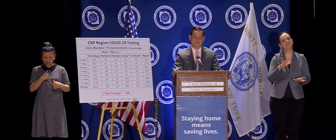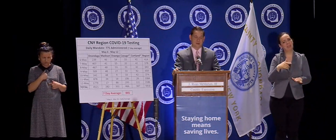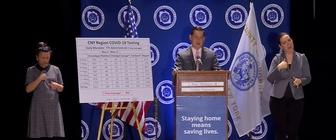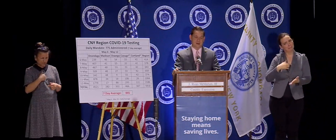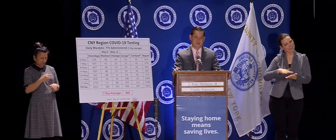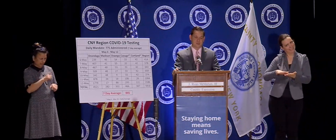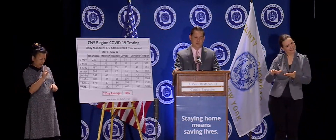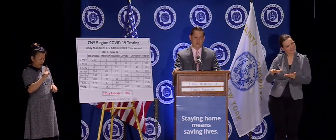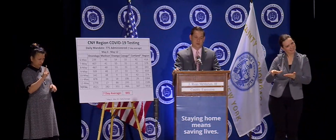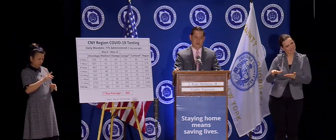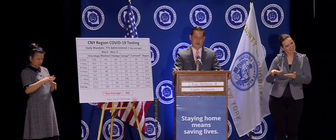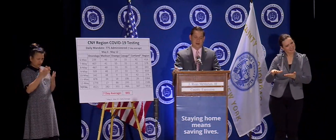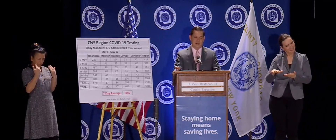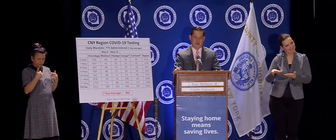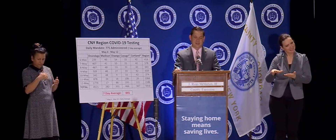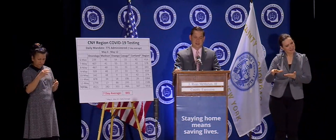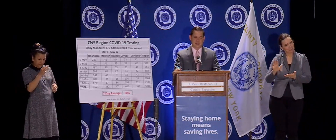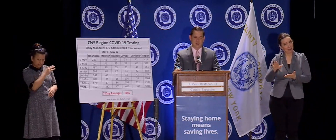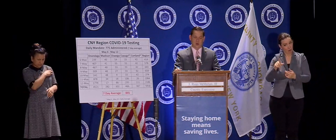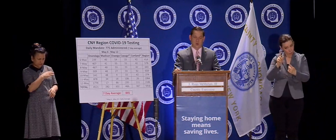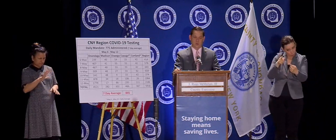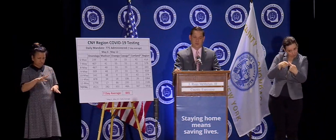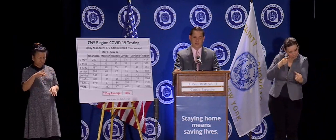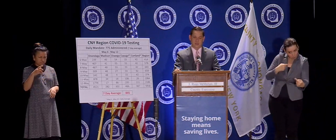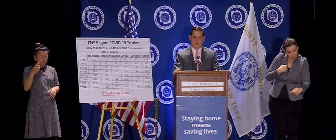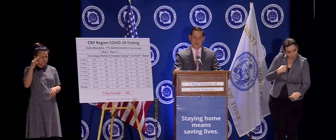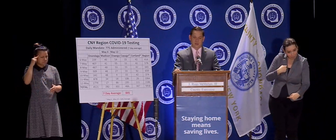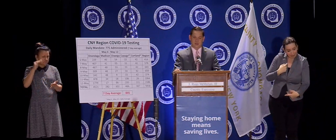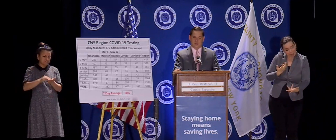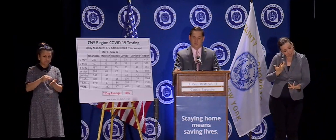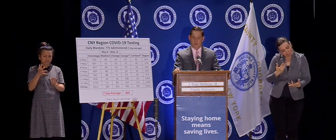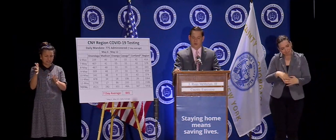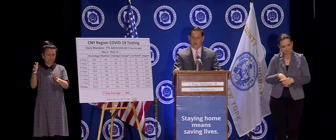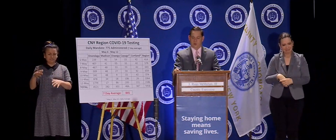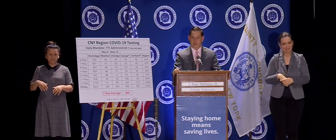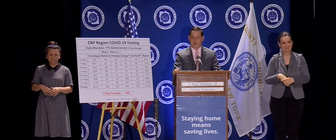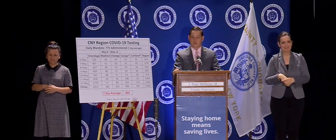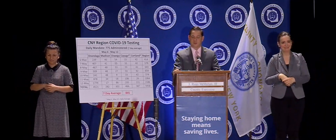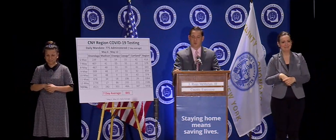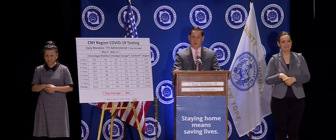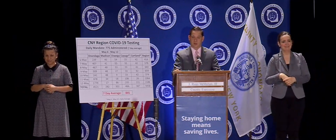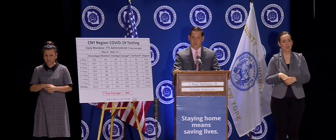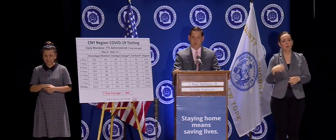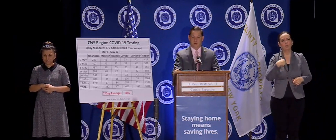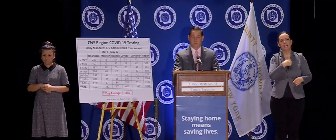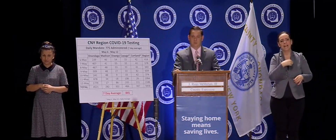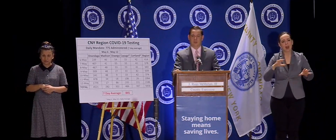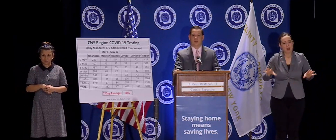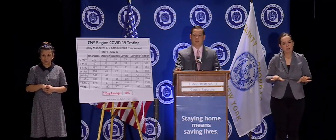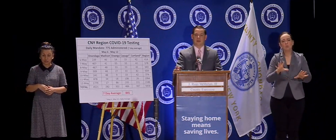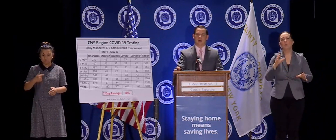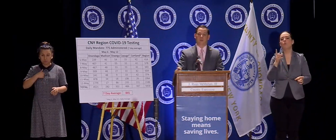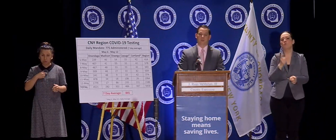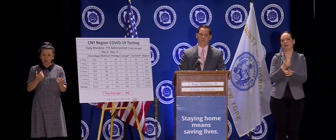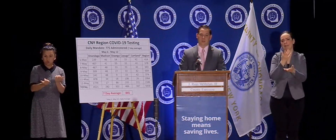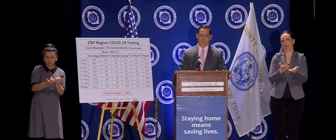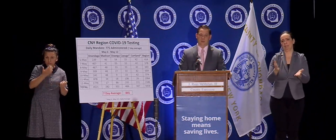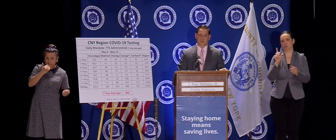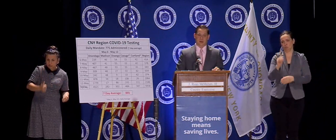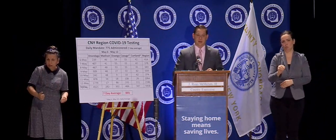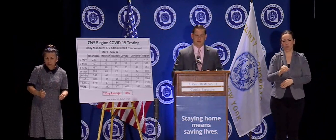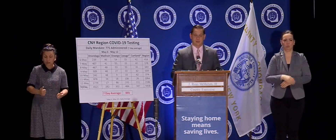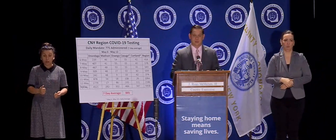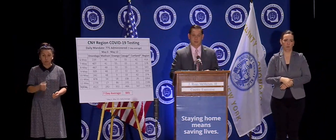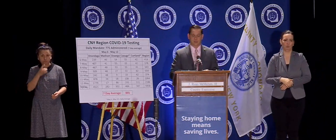that. I'll say, though, we are doing this because it's the right thing to do, and they need help, they